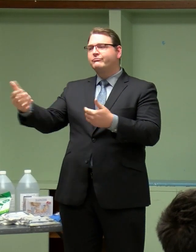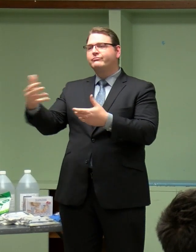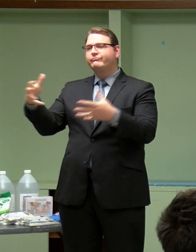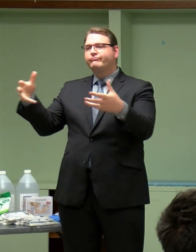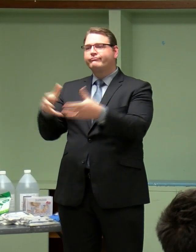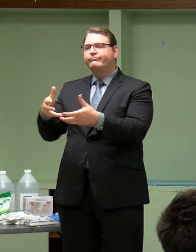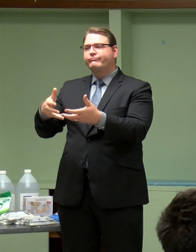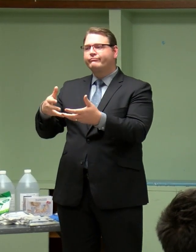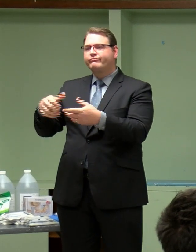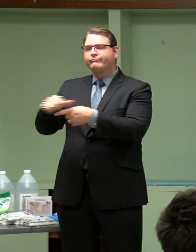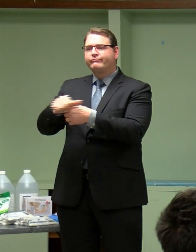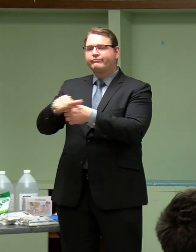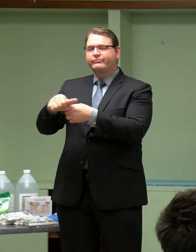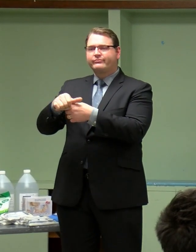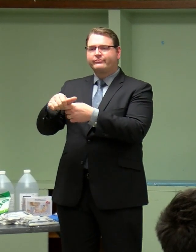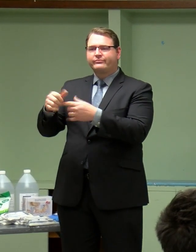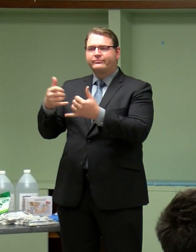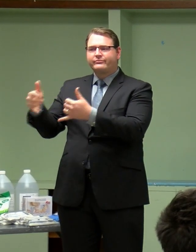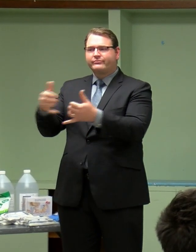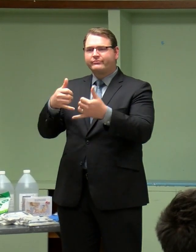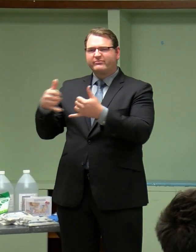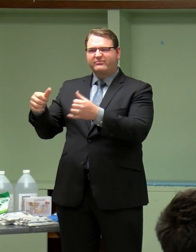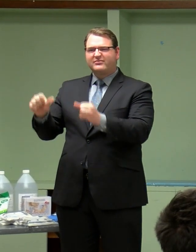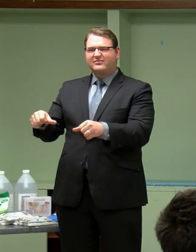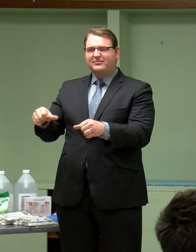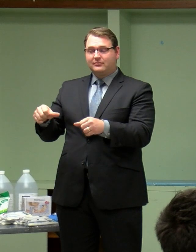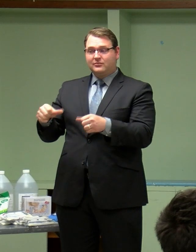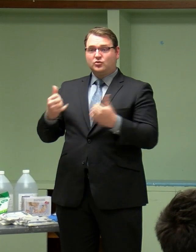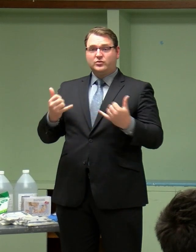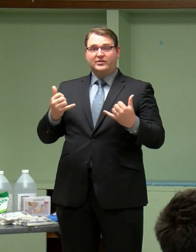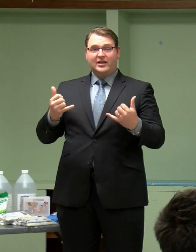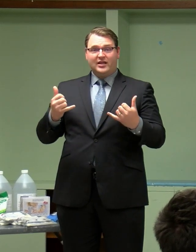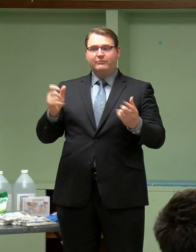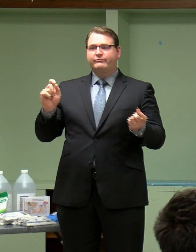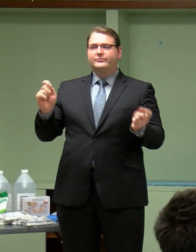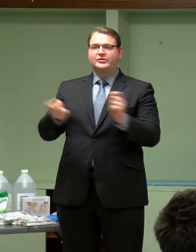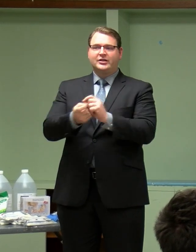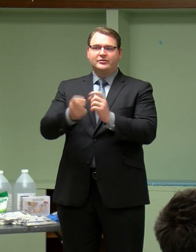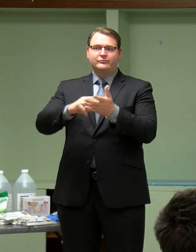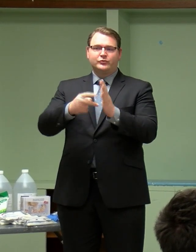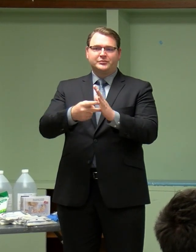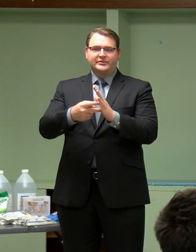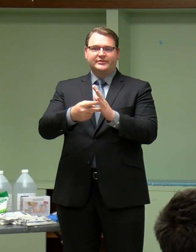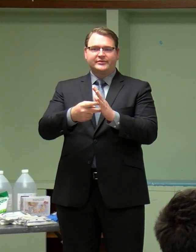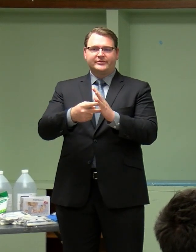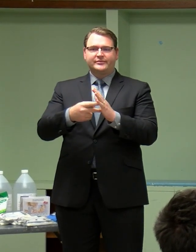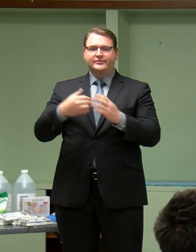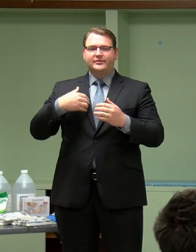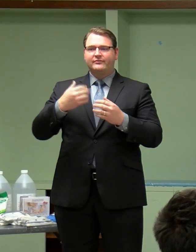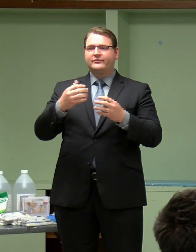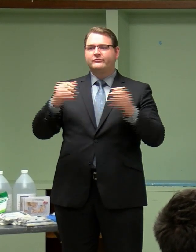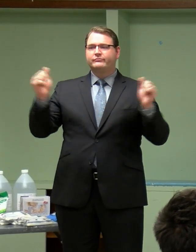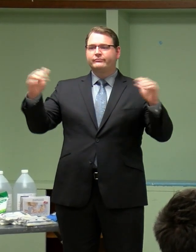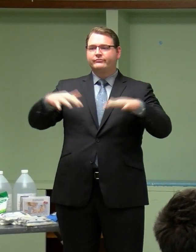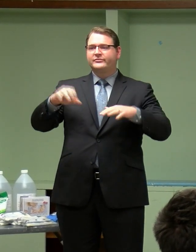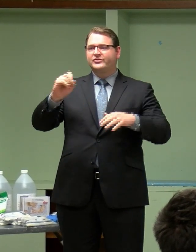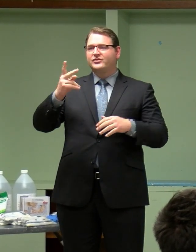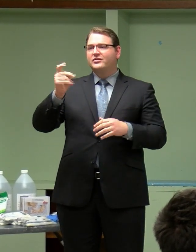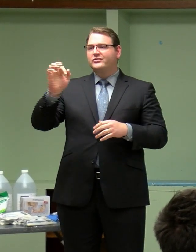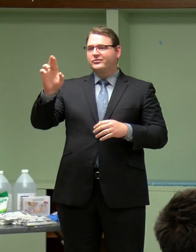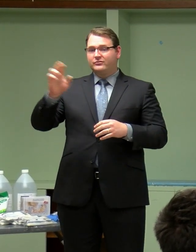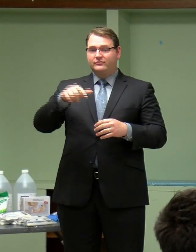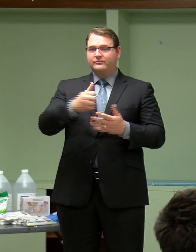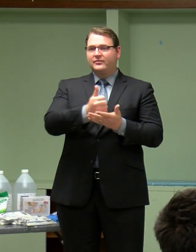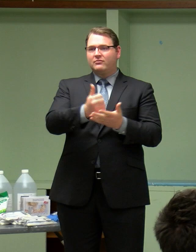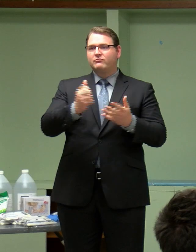as an auxiliary shelter, and this facility is saving lives. And I'm also proud to have standing with me